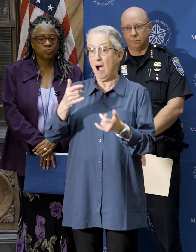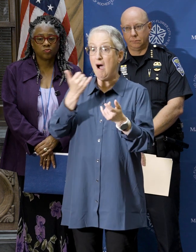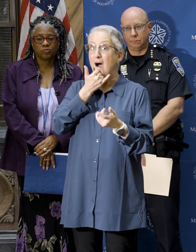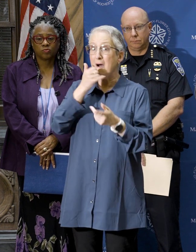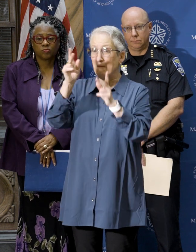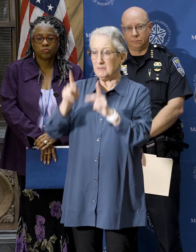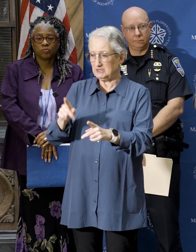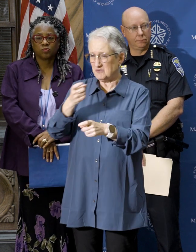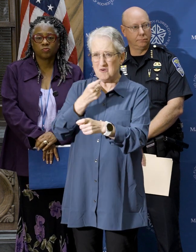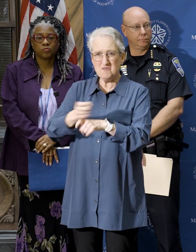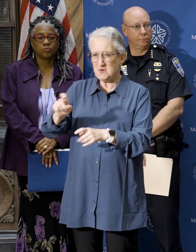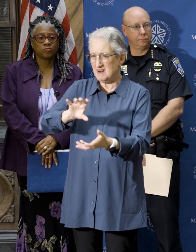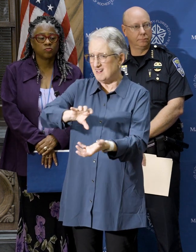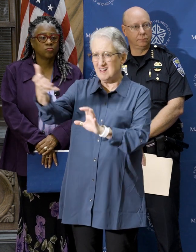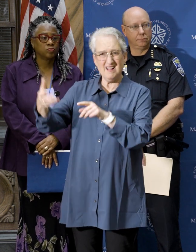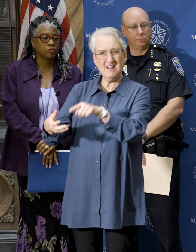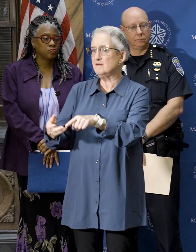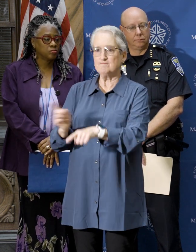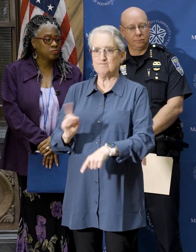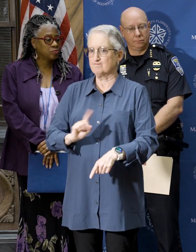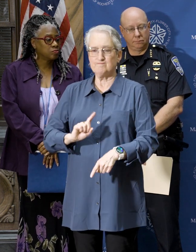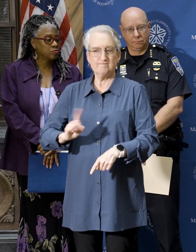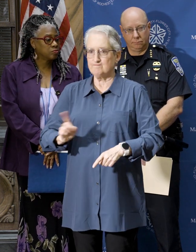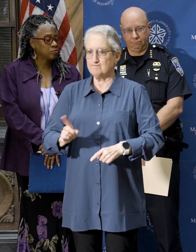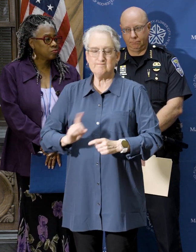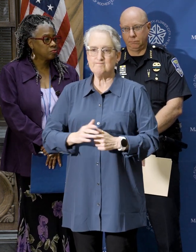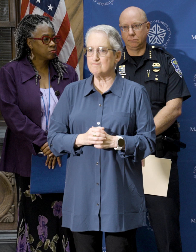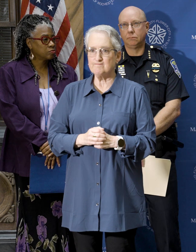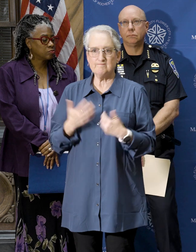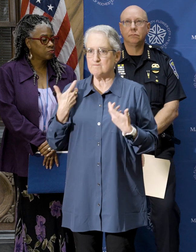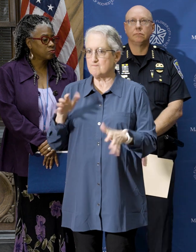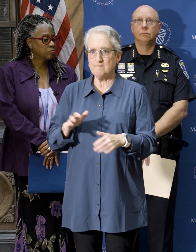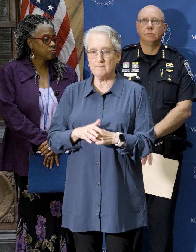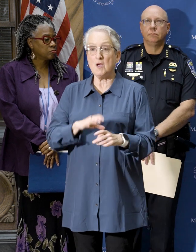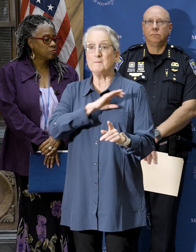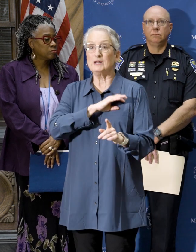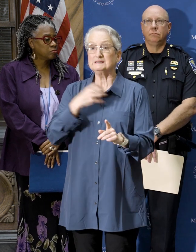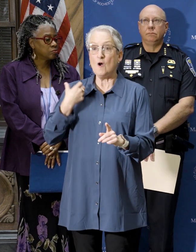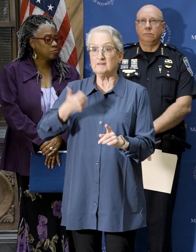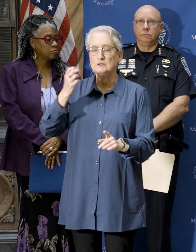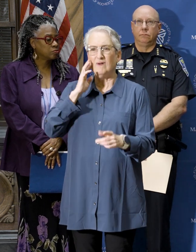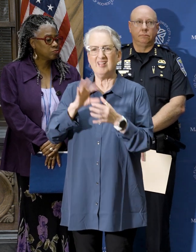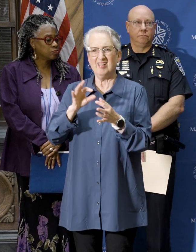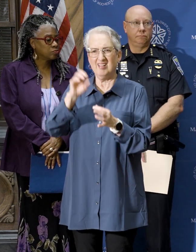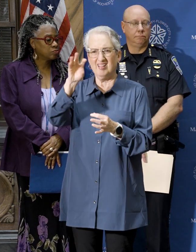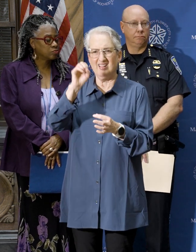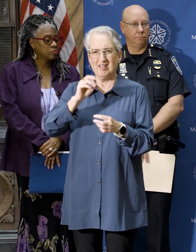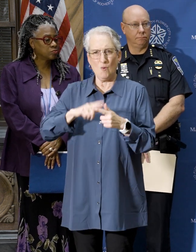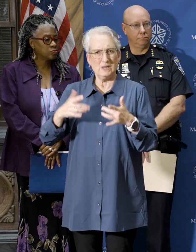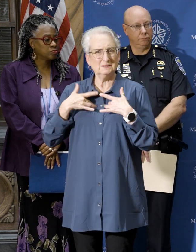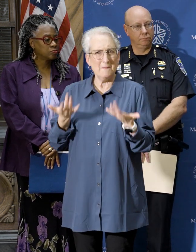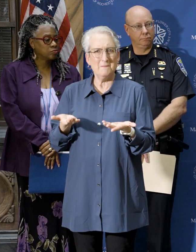and have a good time and not have one or two people coming there wreaking havoc. So the chief will talk about what we're doing this weekend there. It is going to be a little bit inconvenient, but